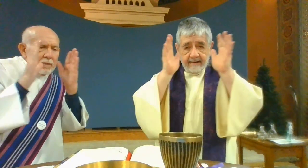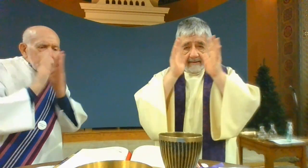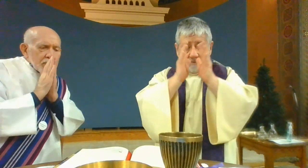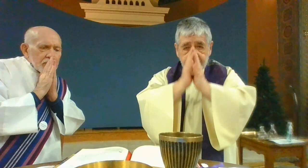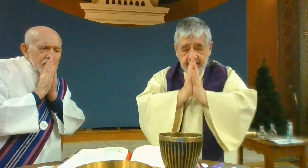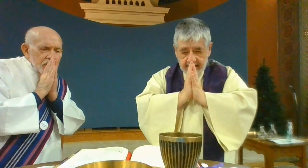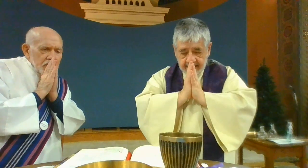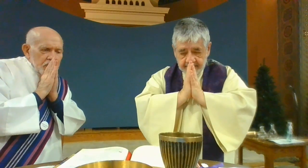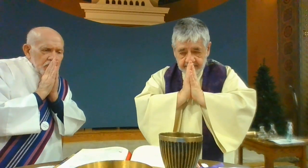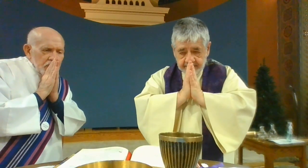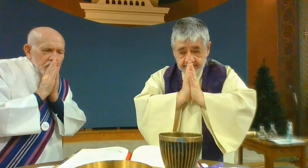Amen